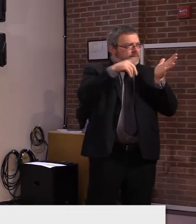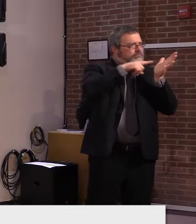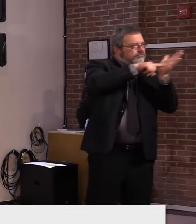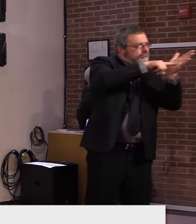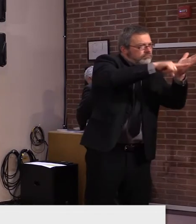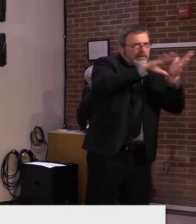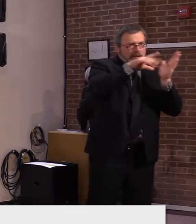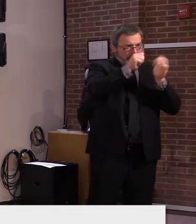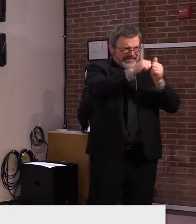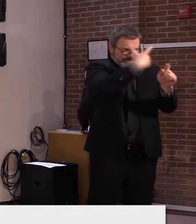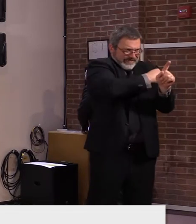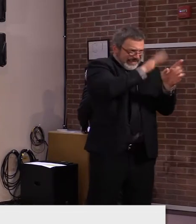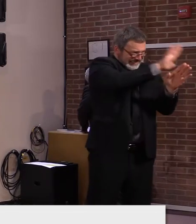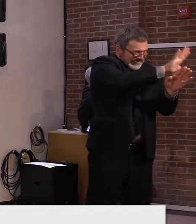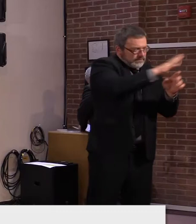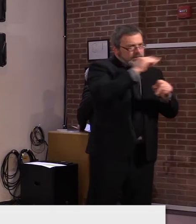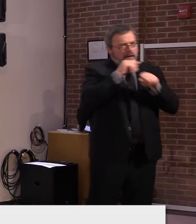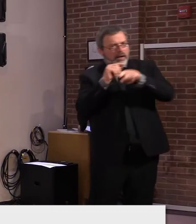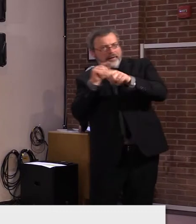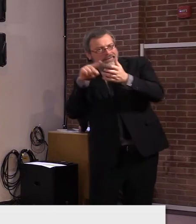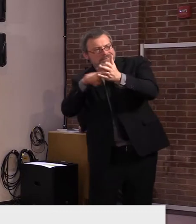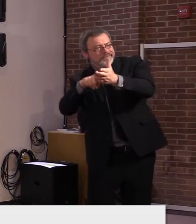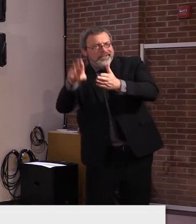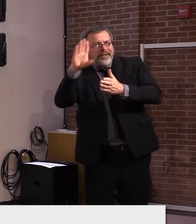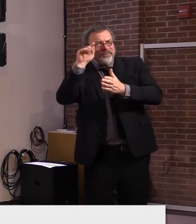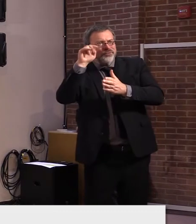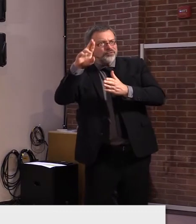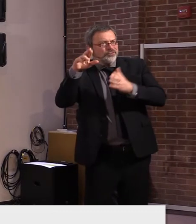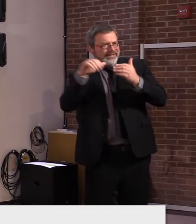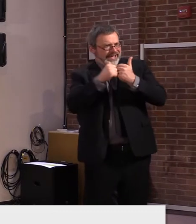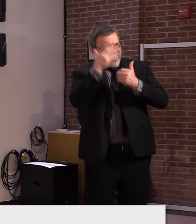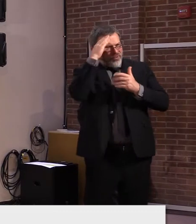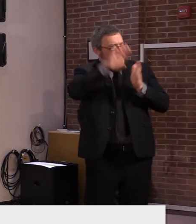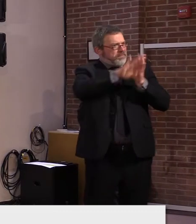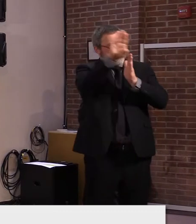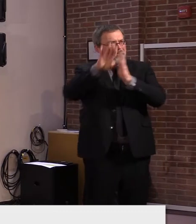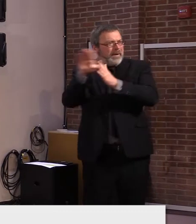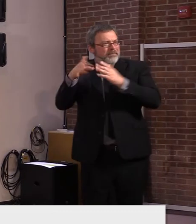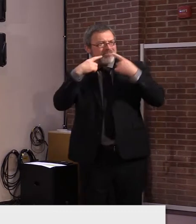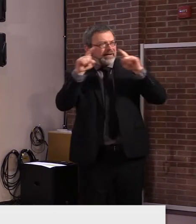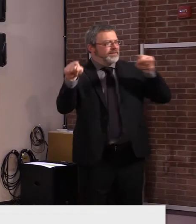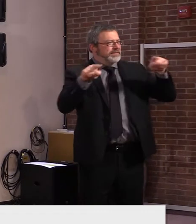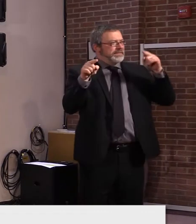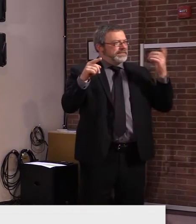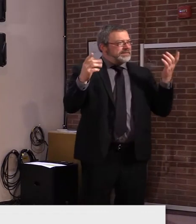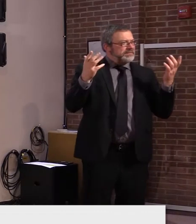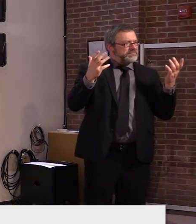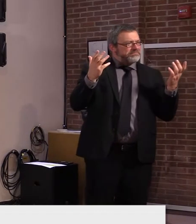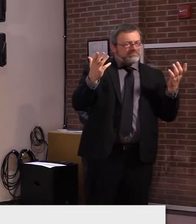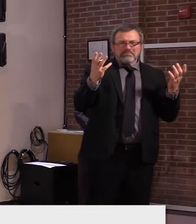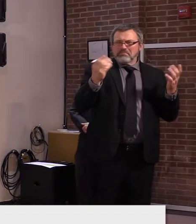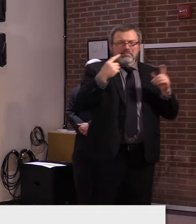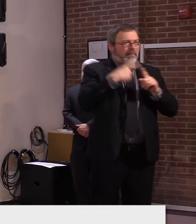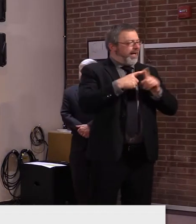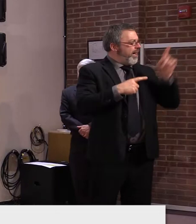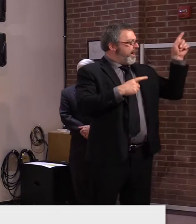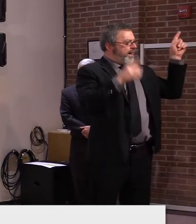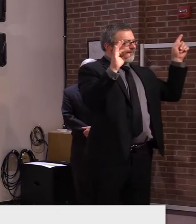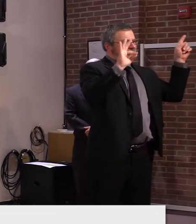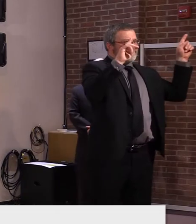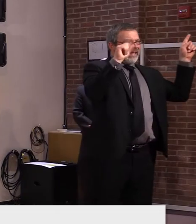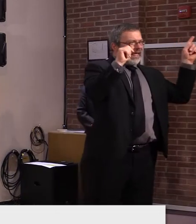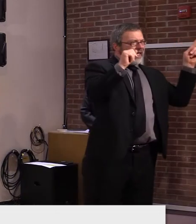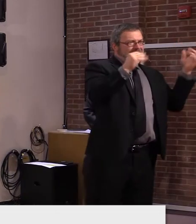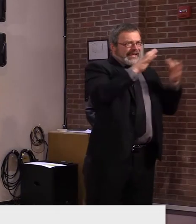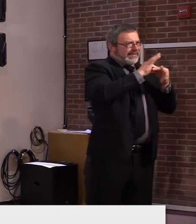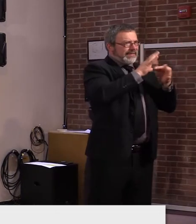Commissioner Picek wants to get in on this as well. Just, you know, what's the data going to look like for that? How is the state going to be sharing that? Yeah, it's a good